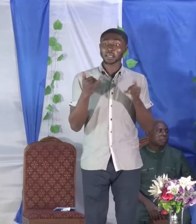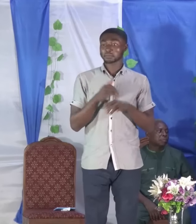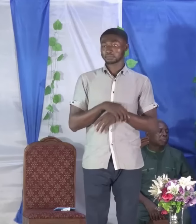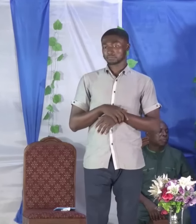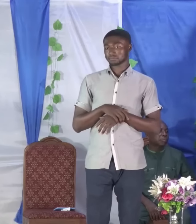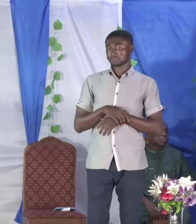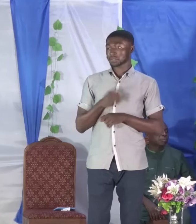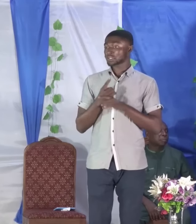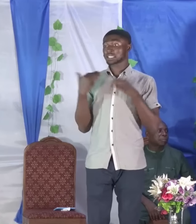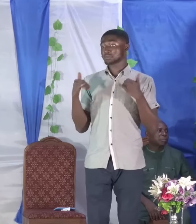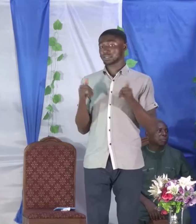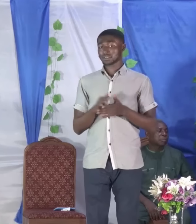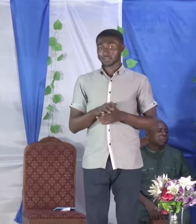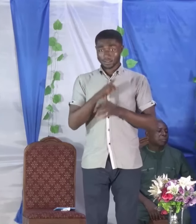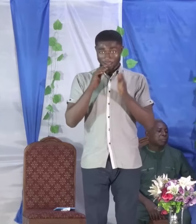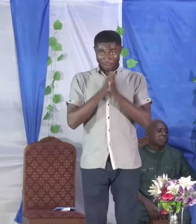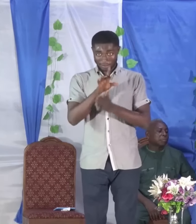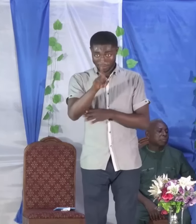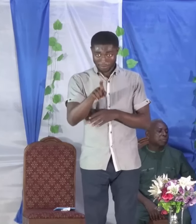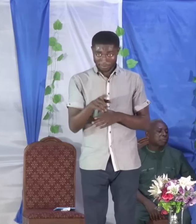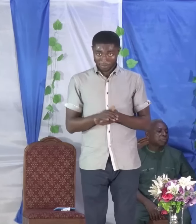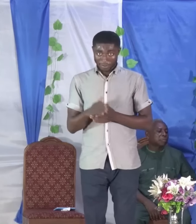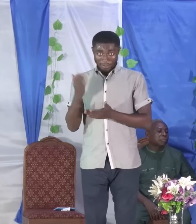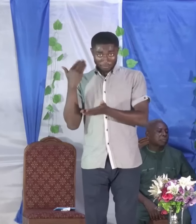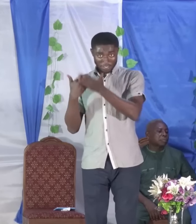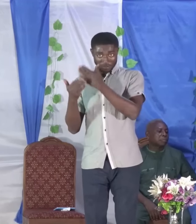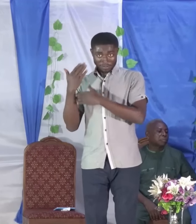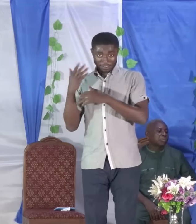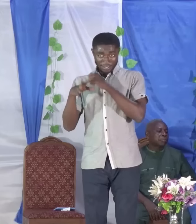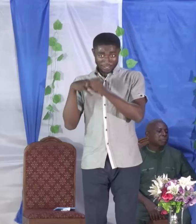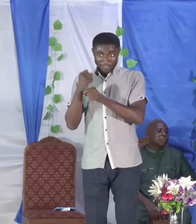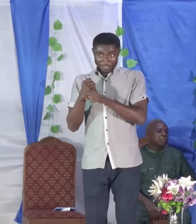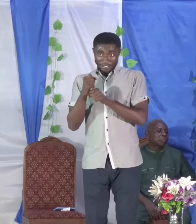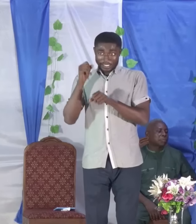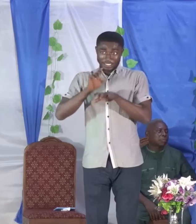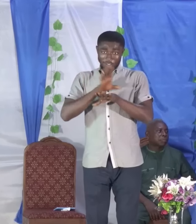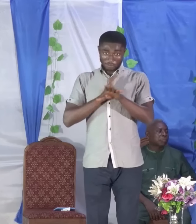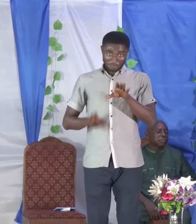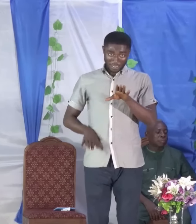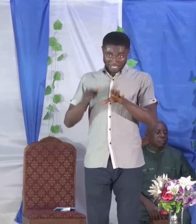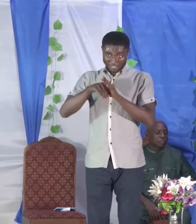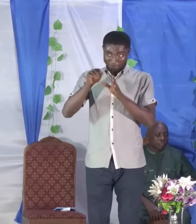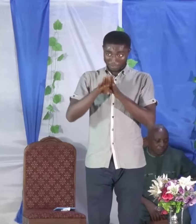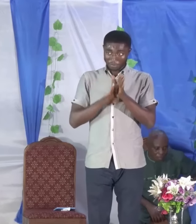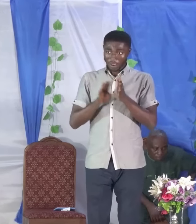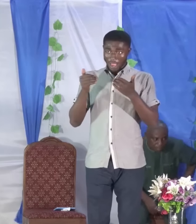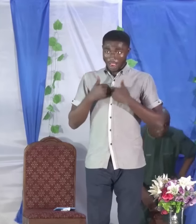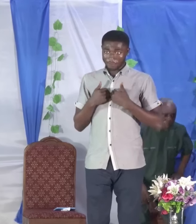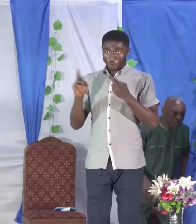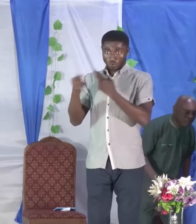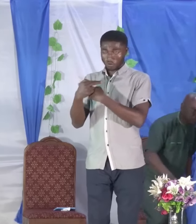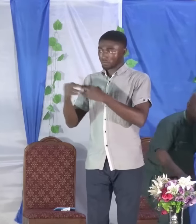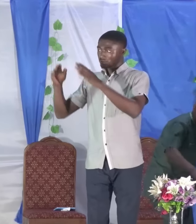our Church of Christ, Eddie Kano? Not. One more baby, I'm a chat in Riane, the front